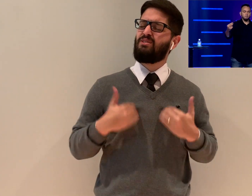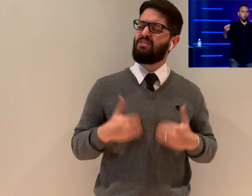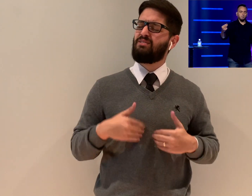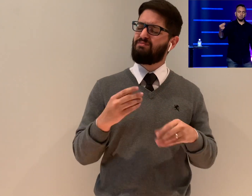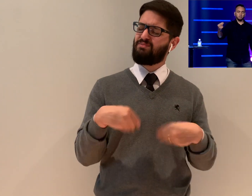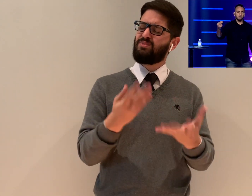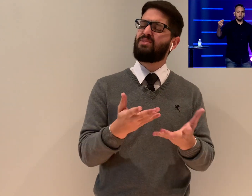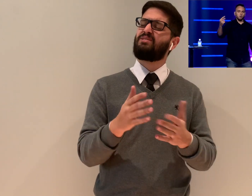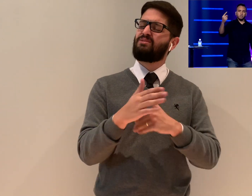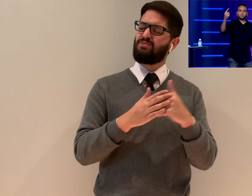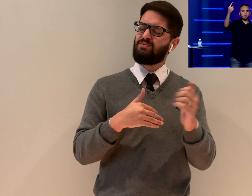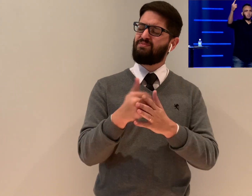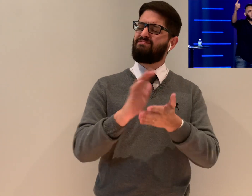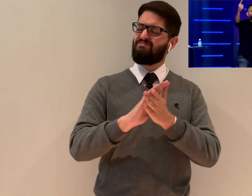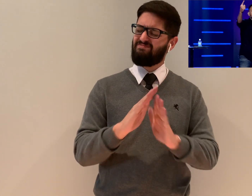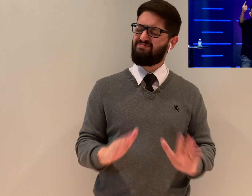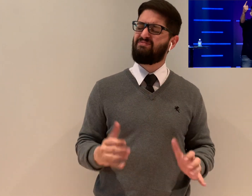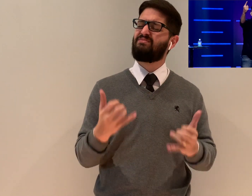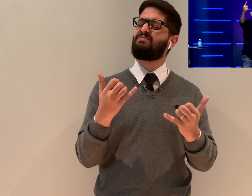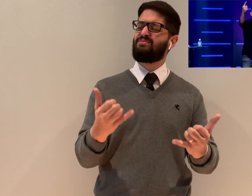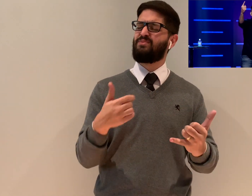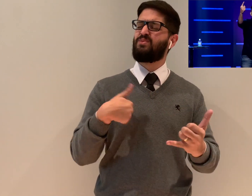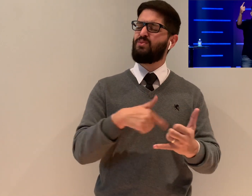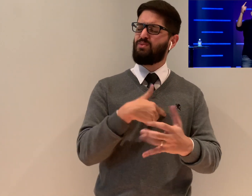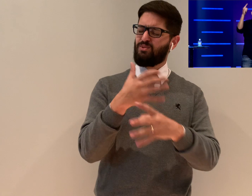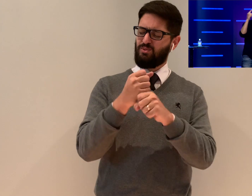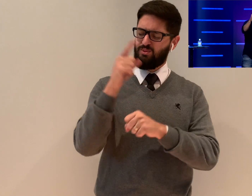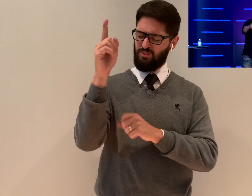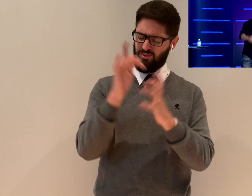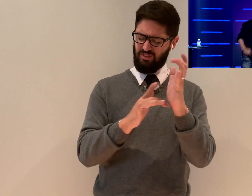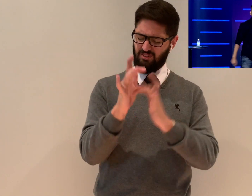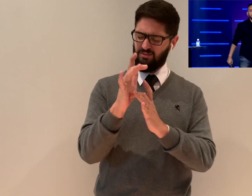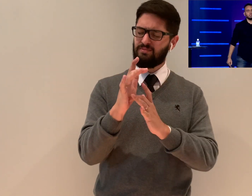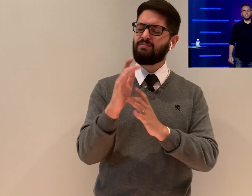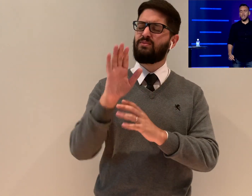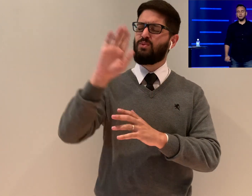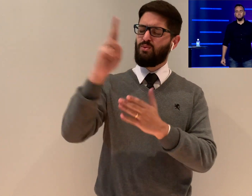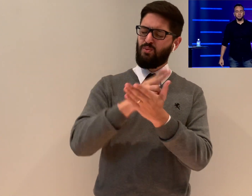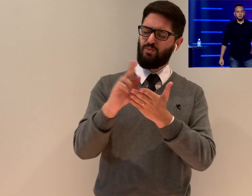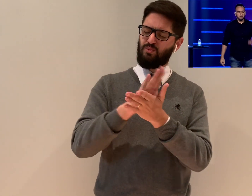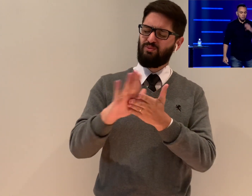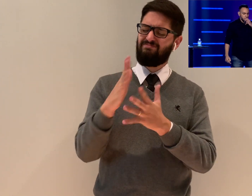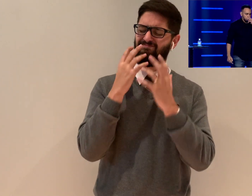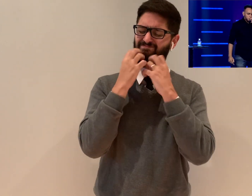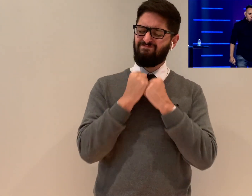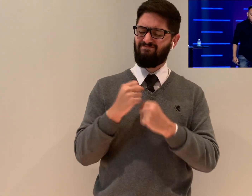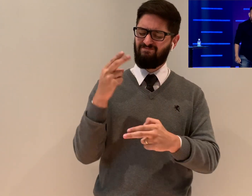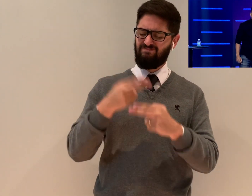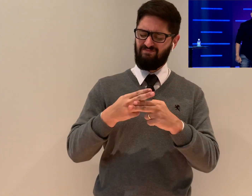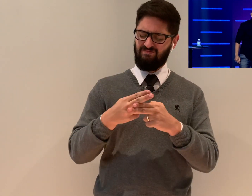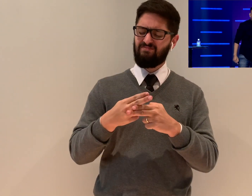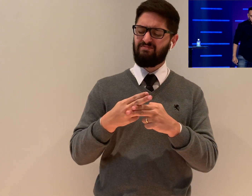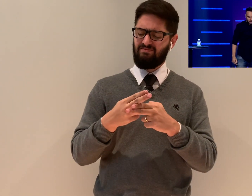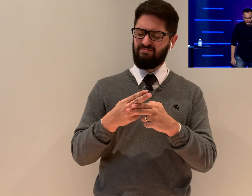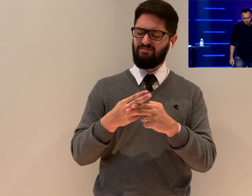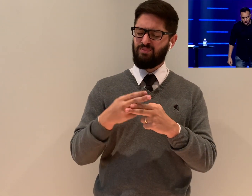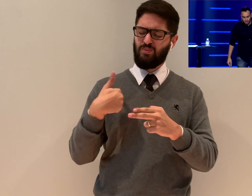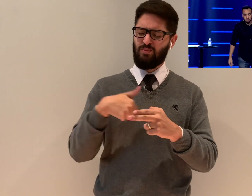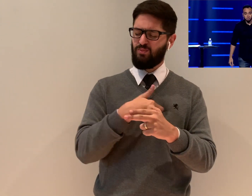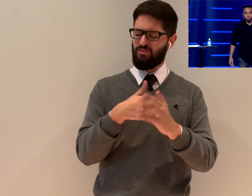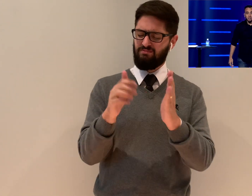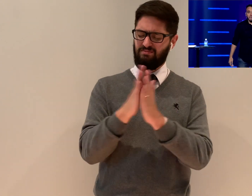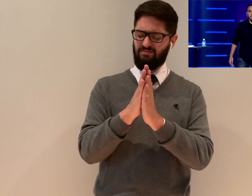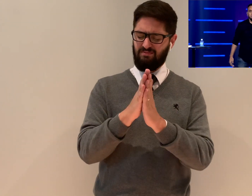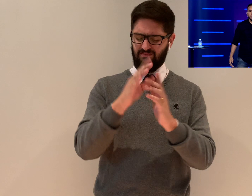this very moment. We trust you, Jesus. It's in your holy and precious name that we pray.